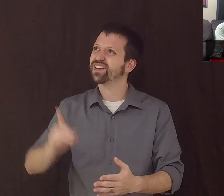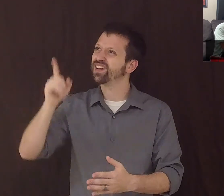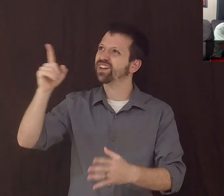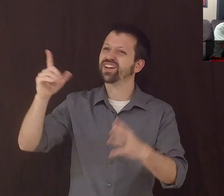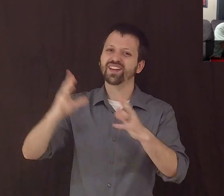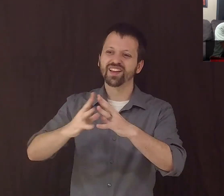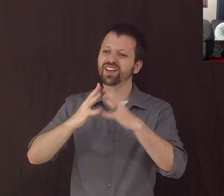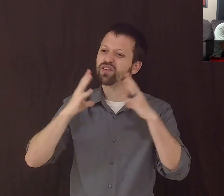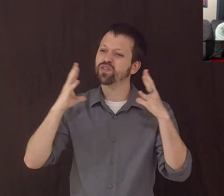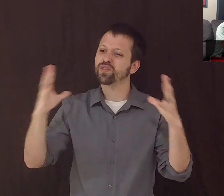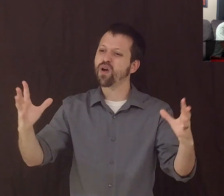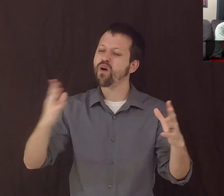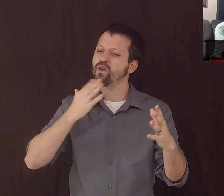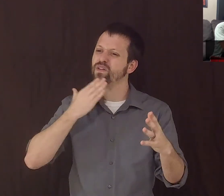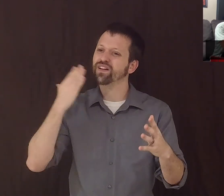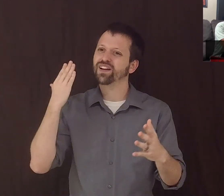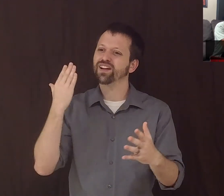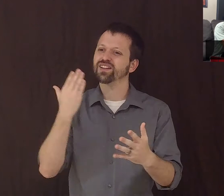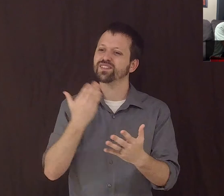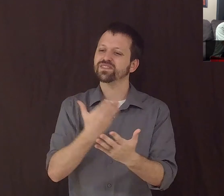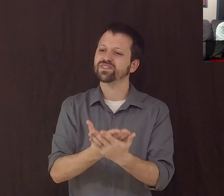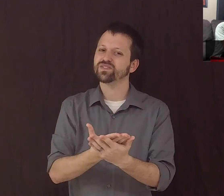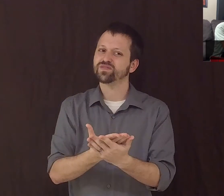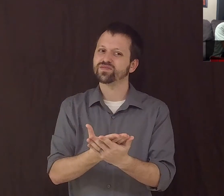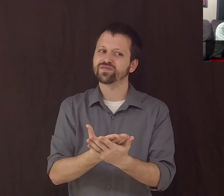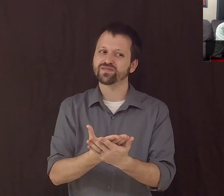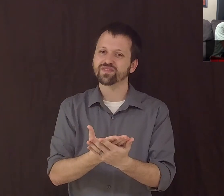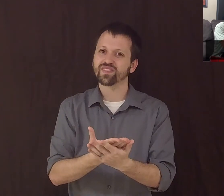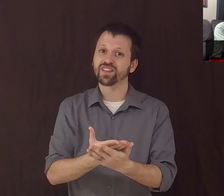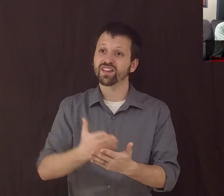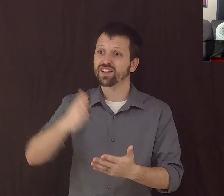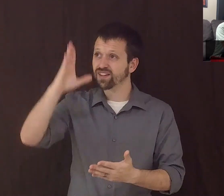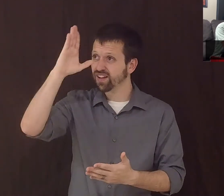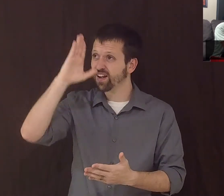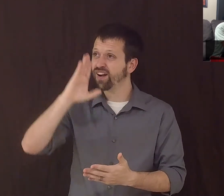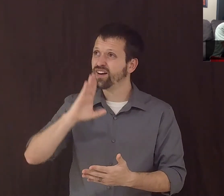Oh, God, oh, he is so good.